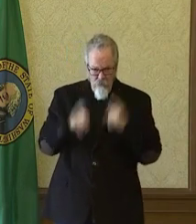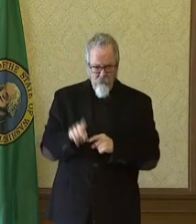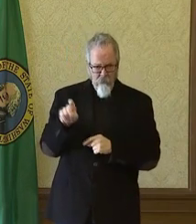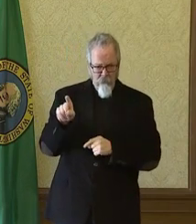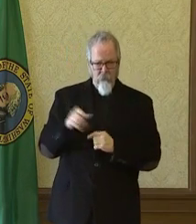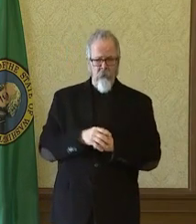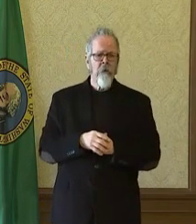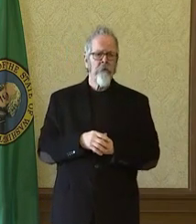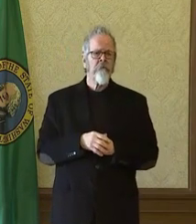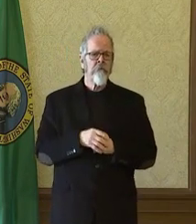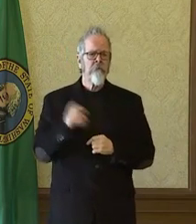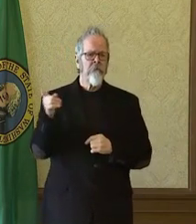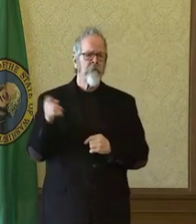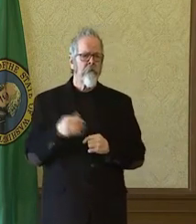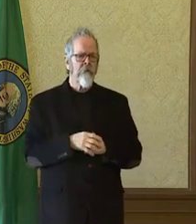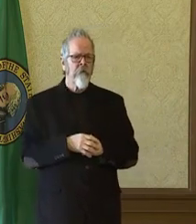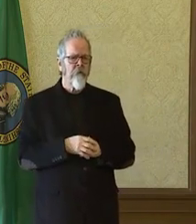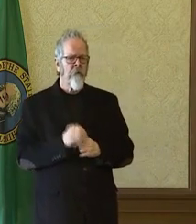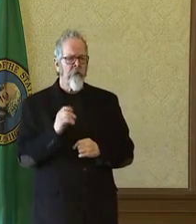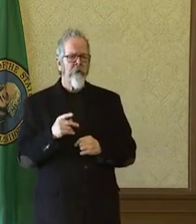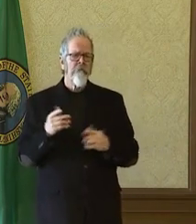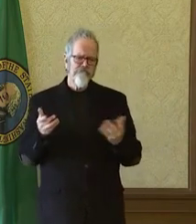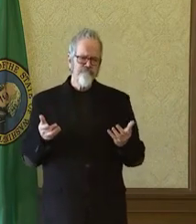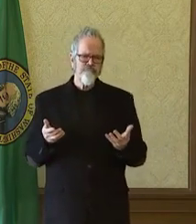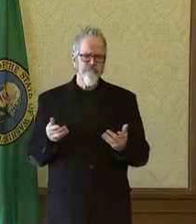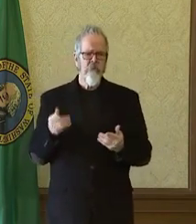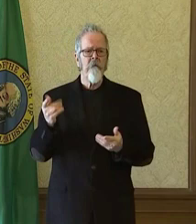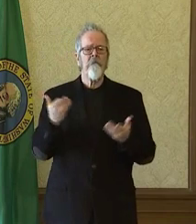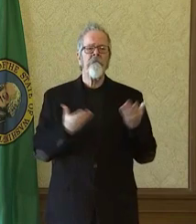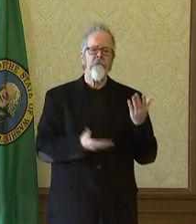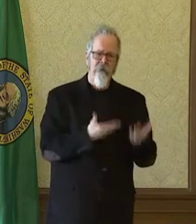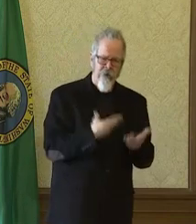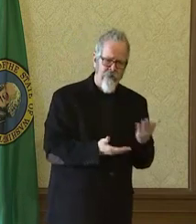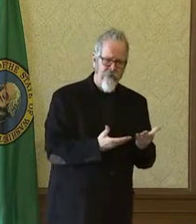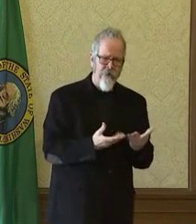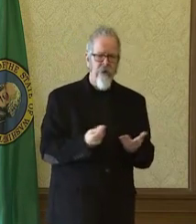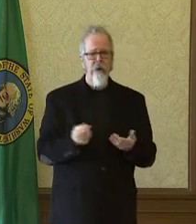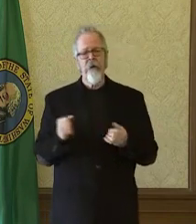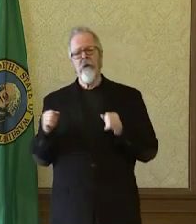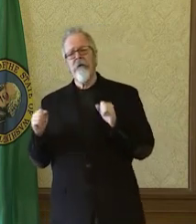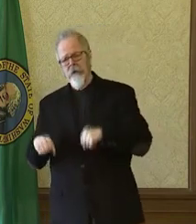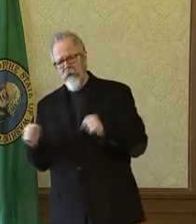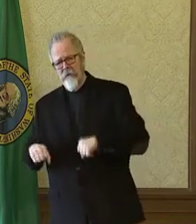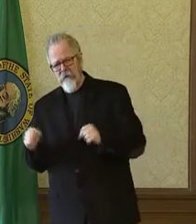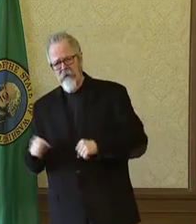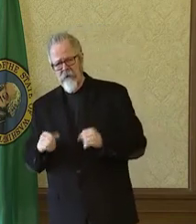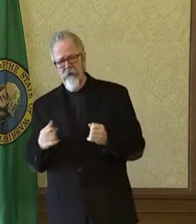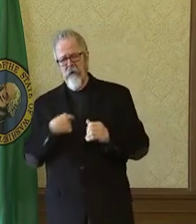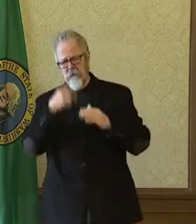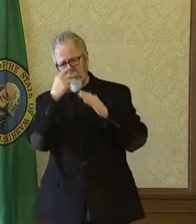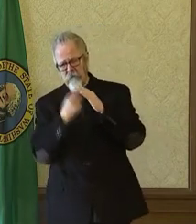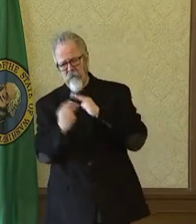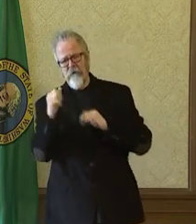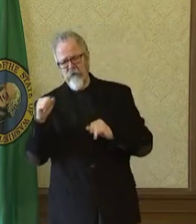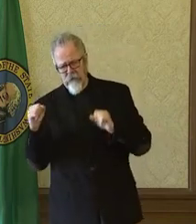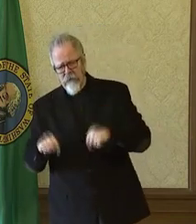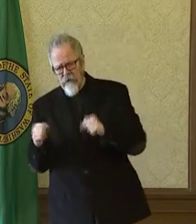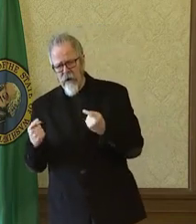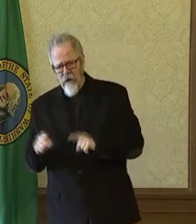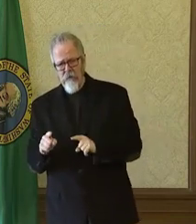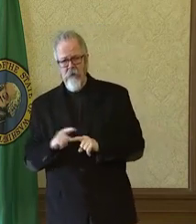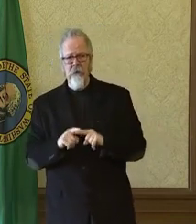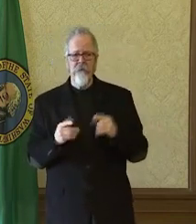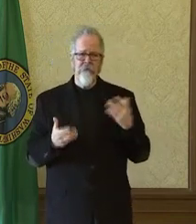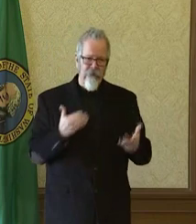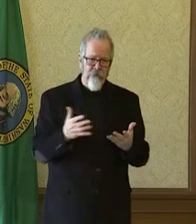I've indicated, it is my belief that we are going to have to do some more aggressive things. The question is when to do those things. If